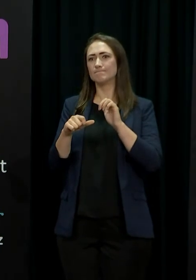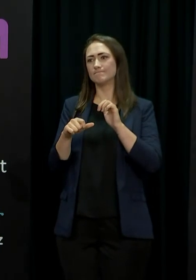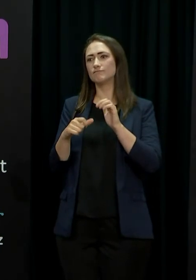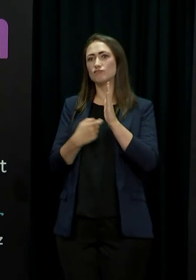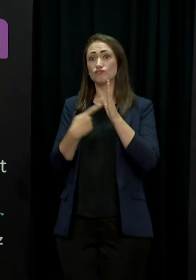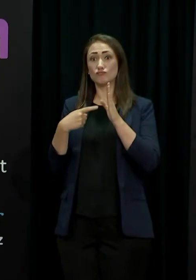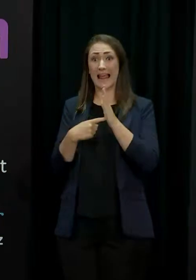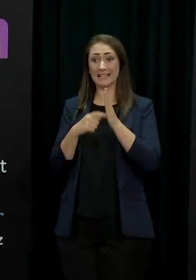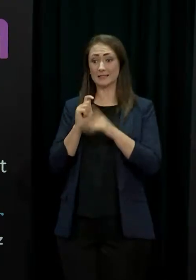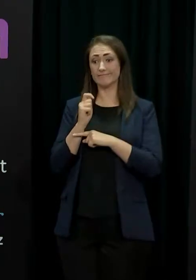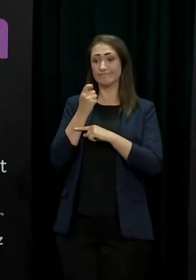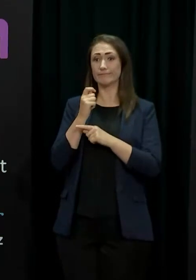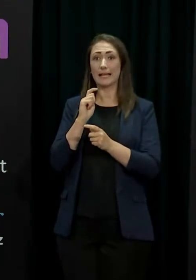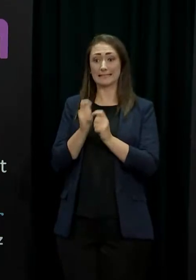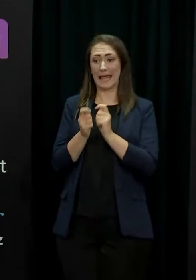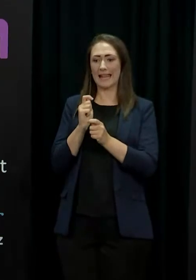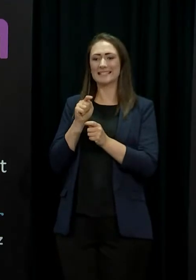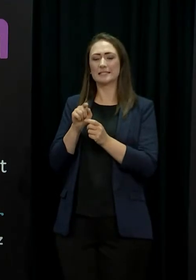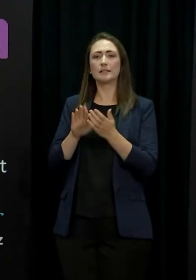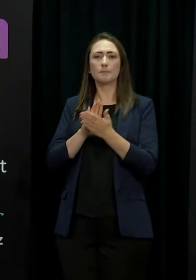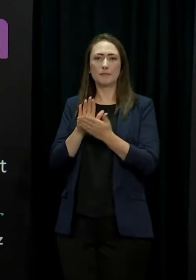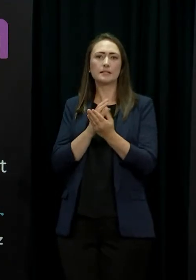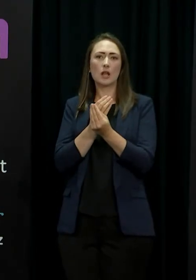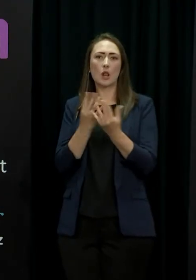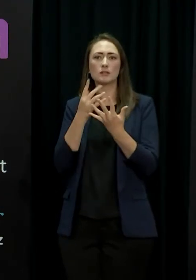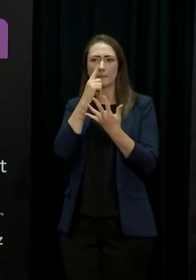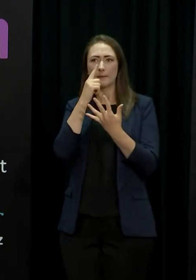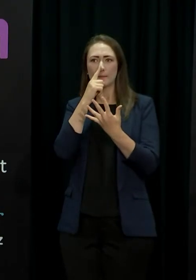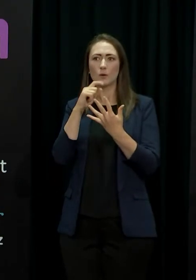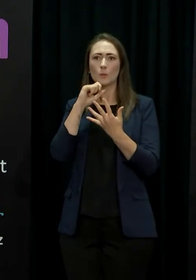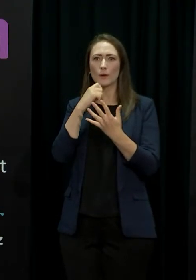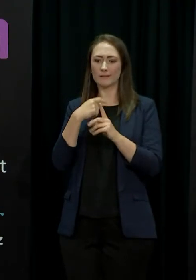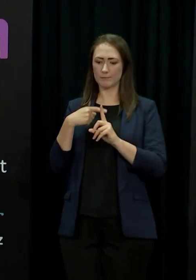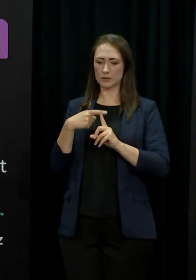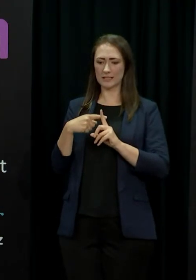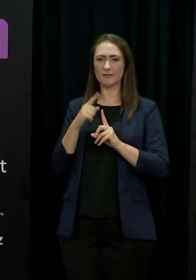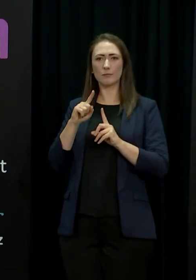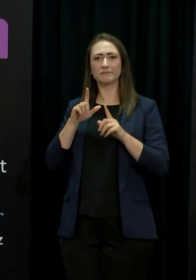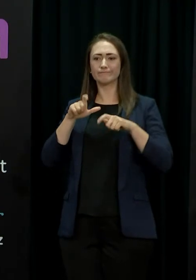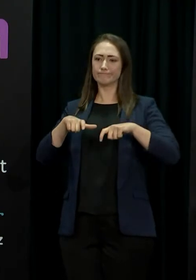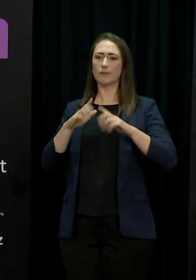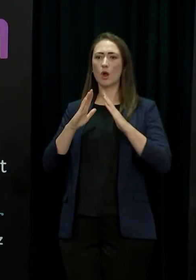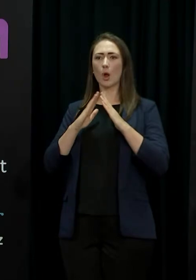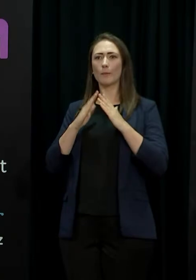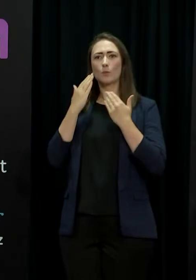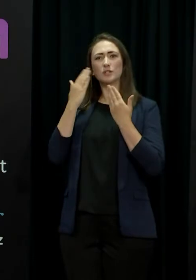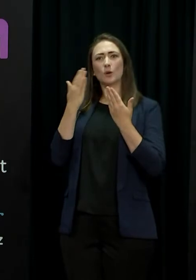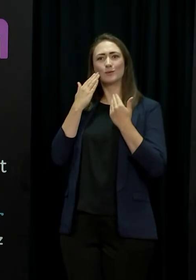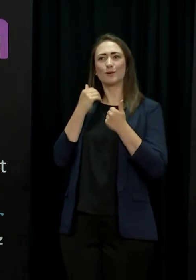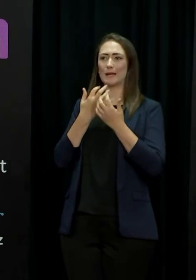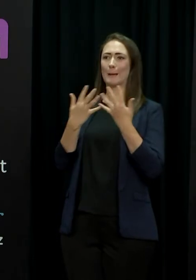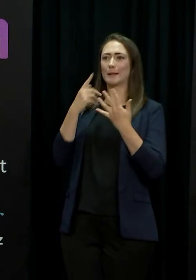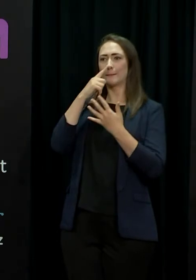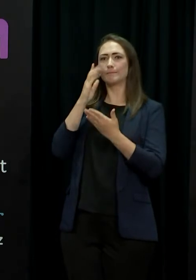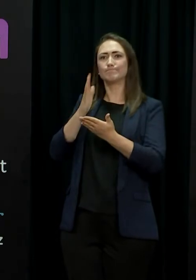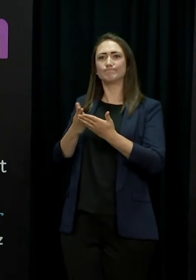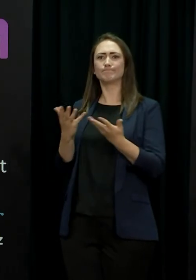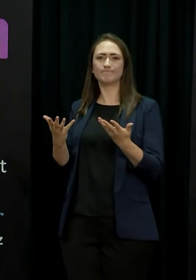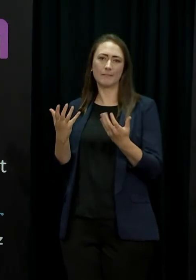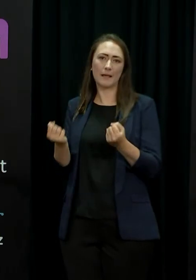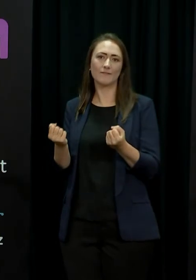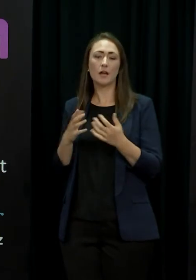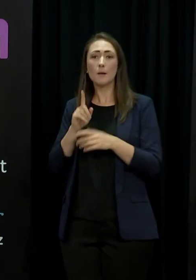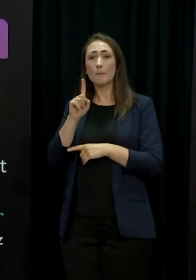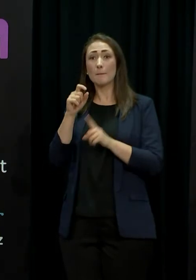cracks. And so that was one of the realities of switching up our testing methods. PCR is the